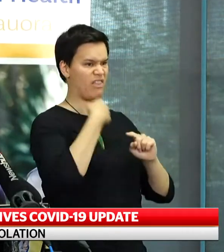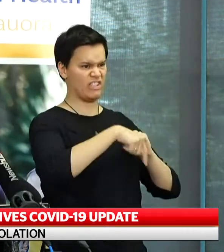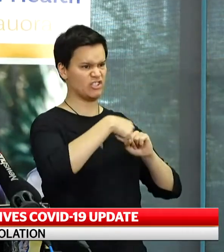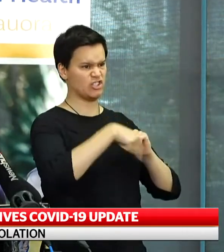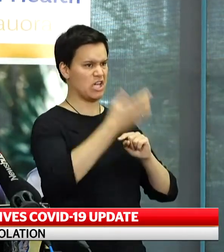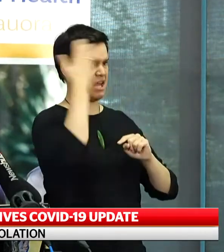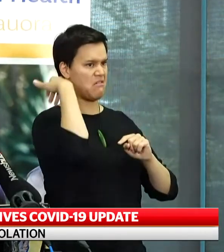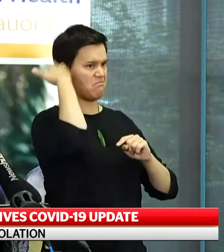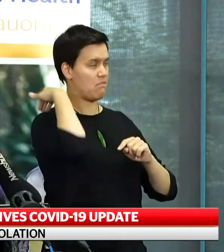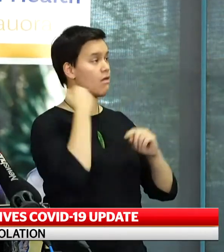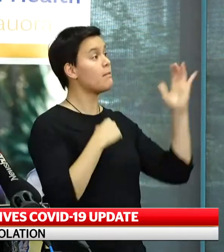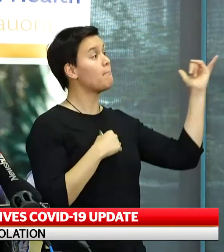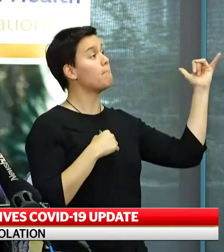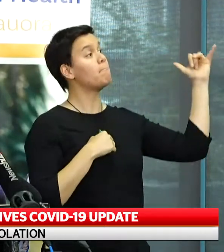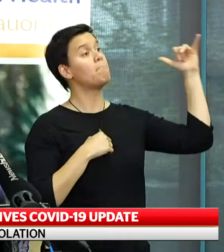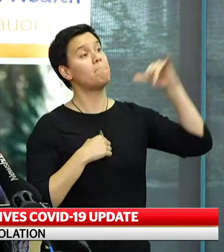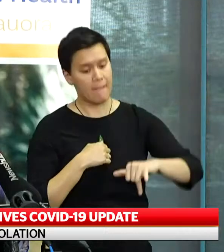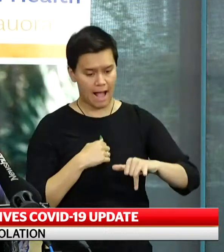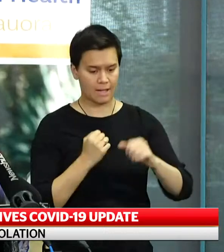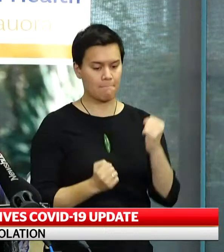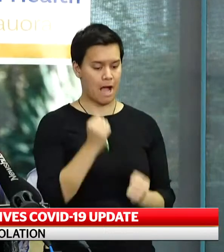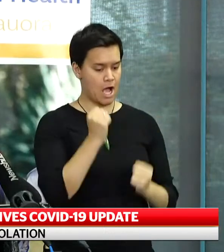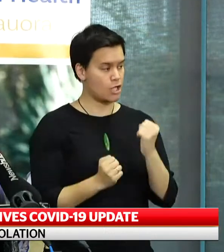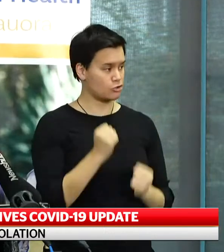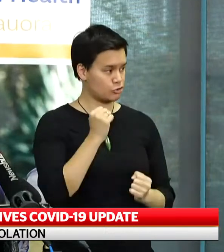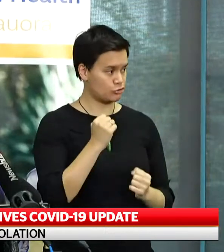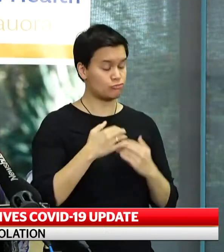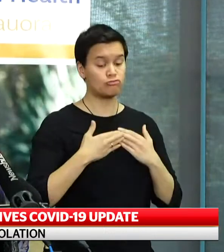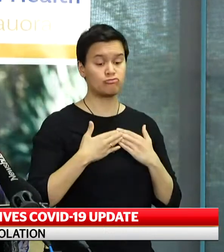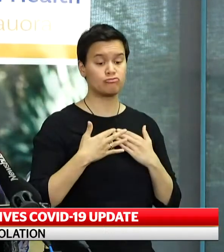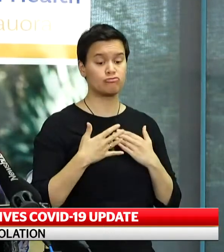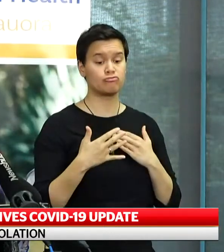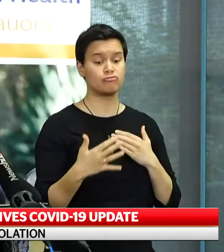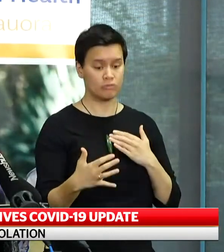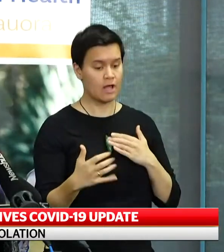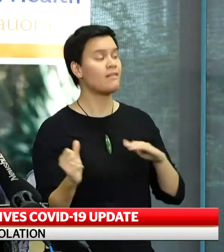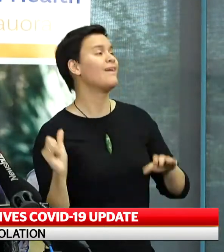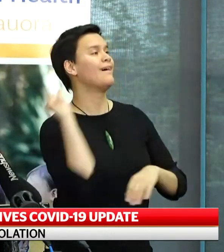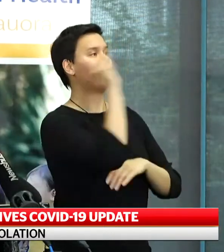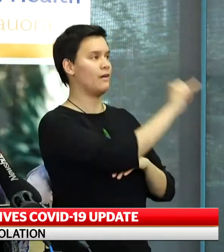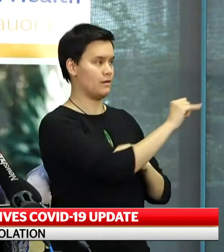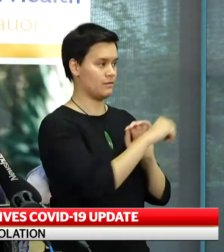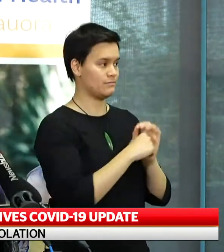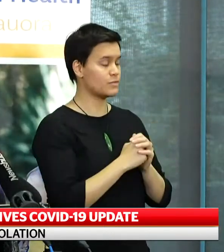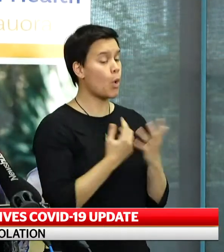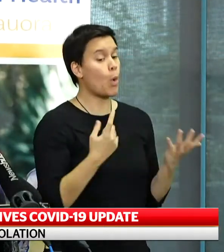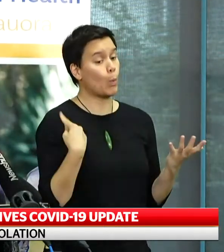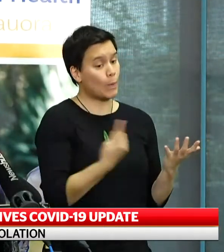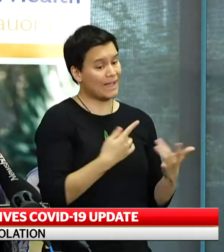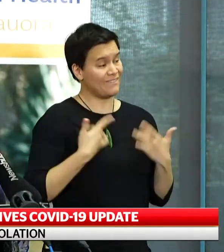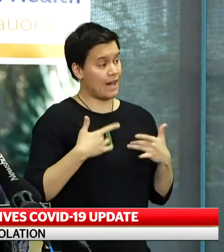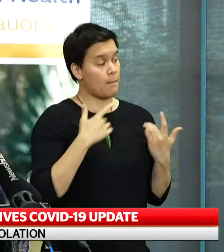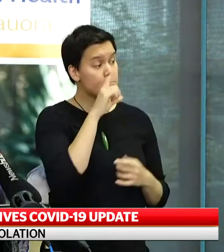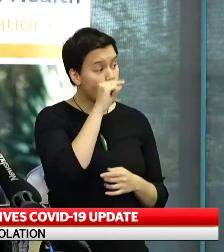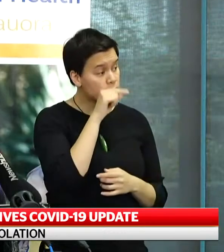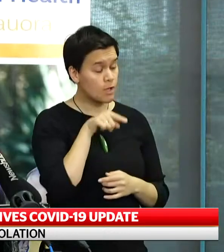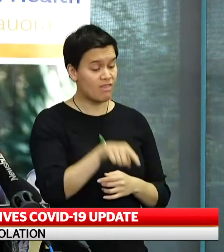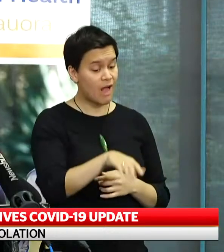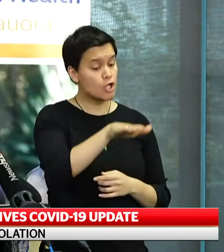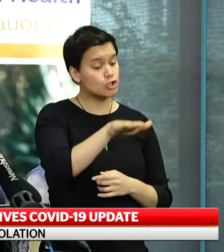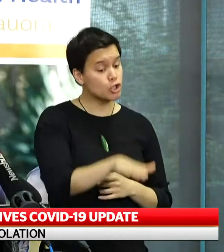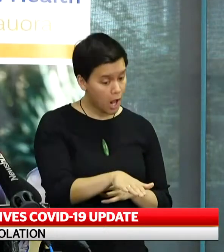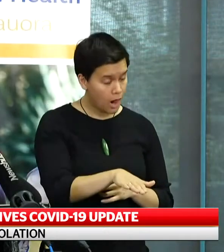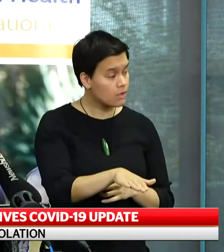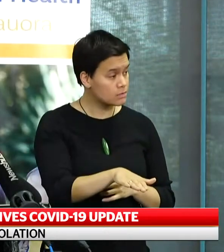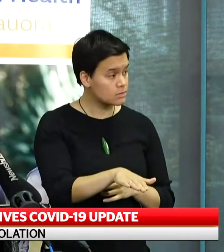in March or April, which is one of the possible explanations is that they were infected earlier in the year. This child may be, and this